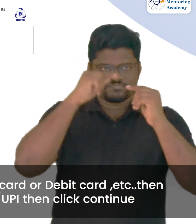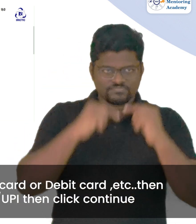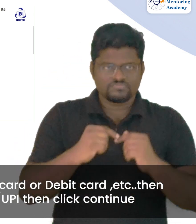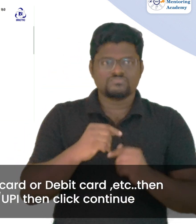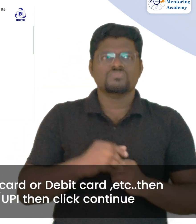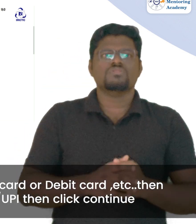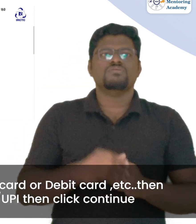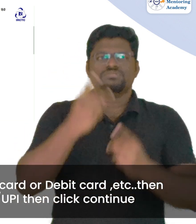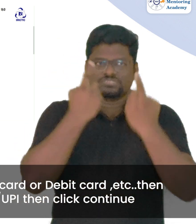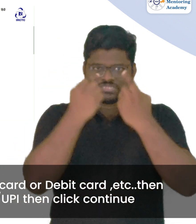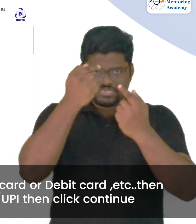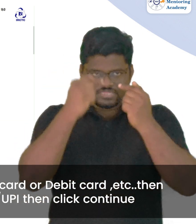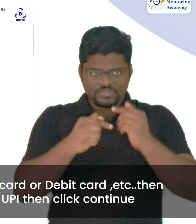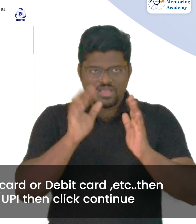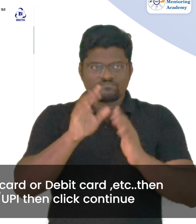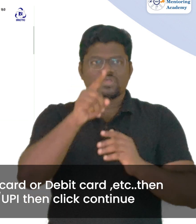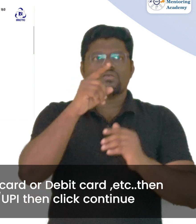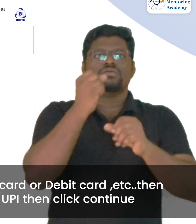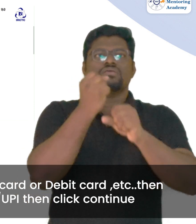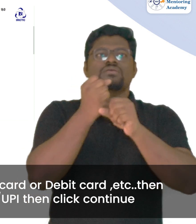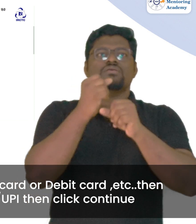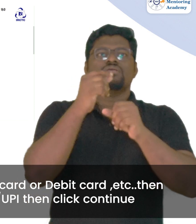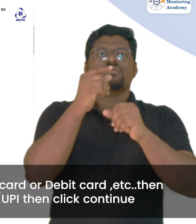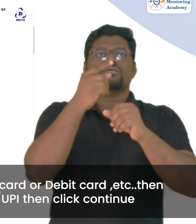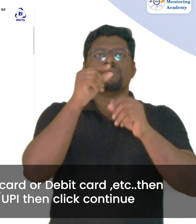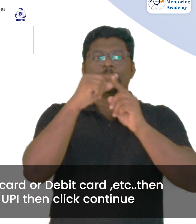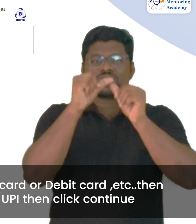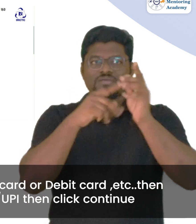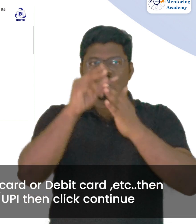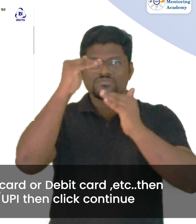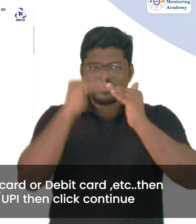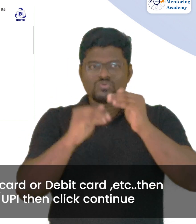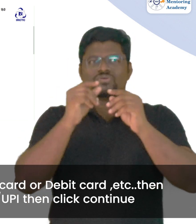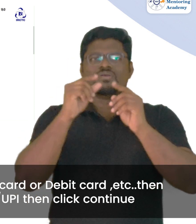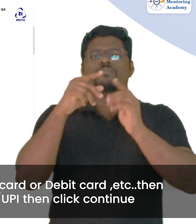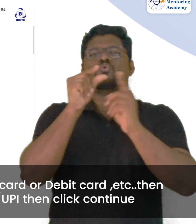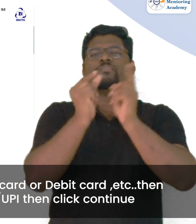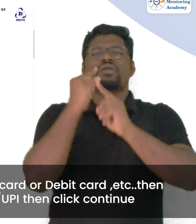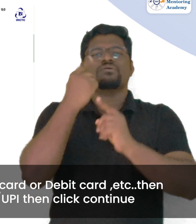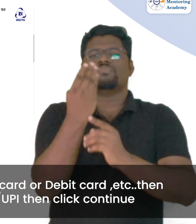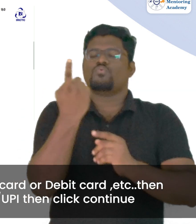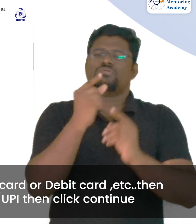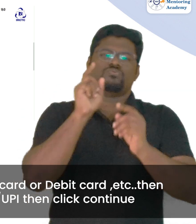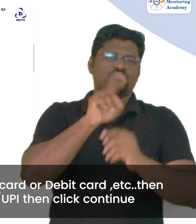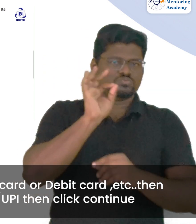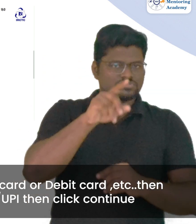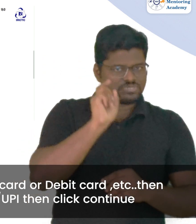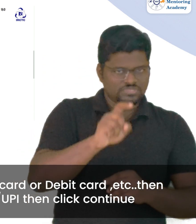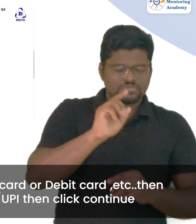You choose to pay through credit card or debit card, etc. Then choose to pay through Bheem UPI. Then click